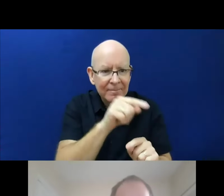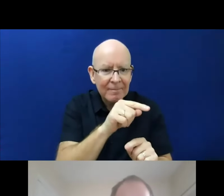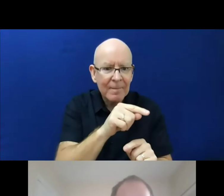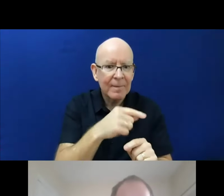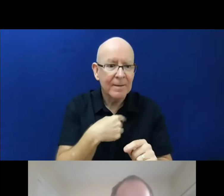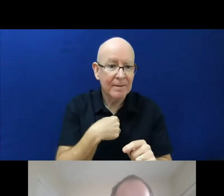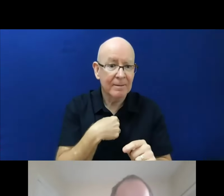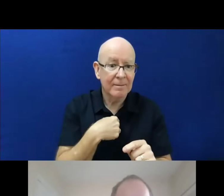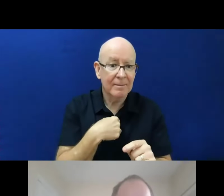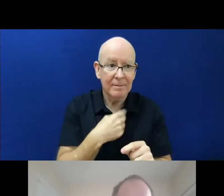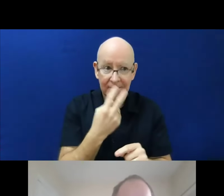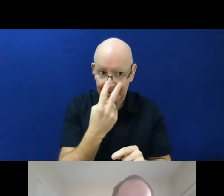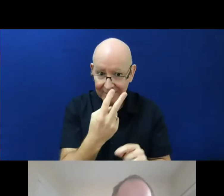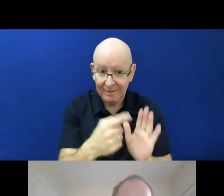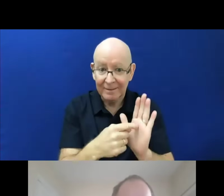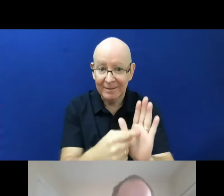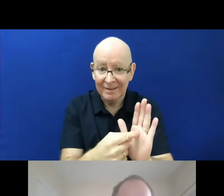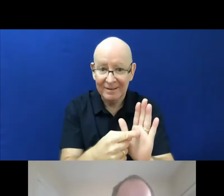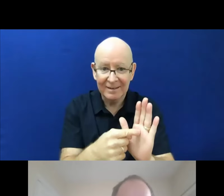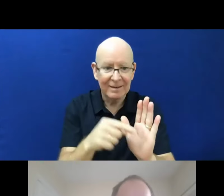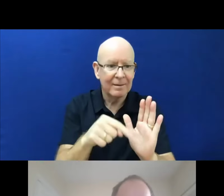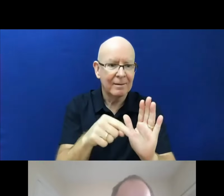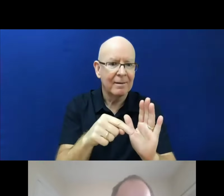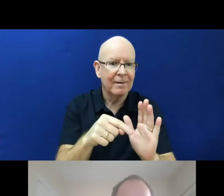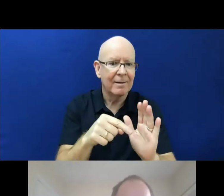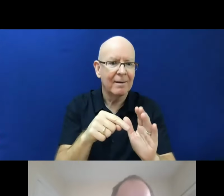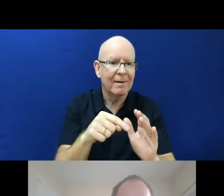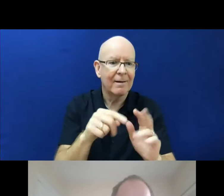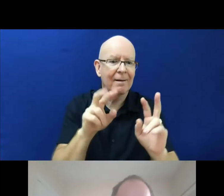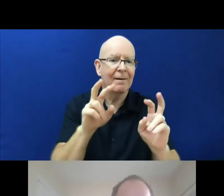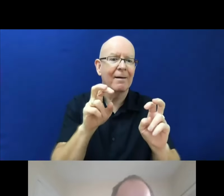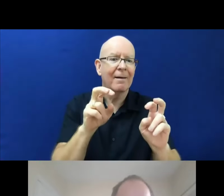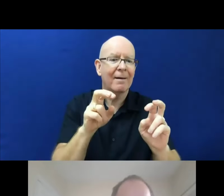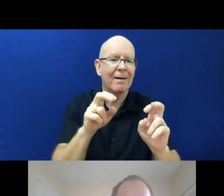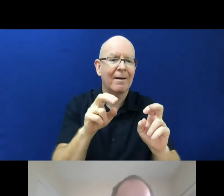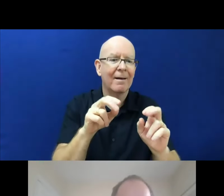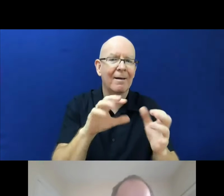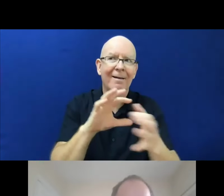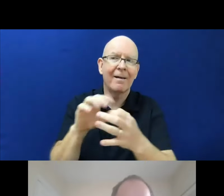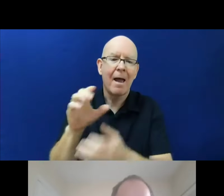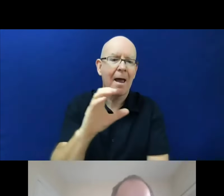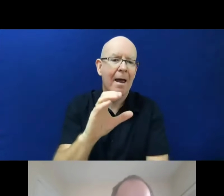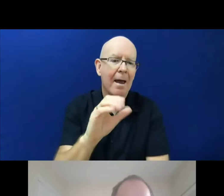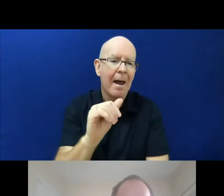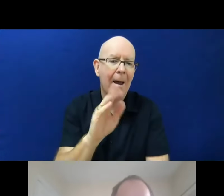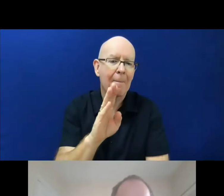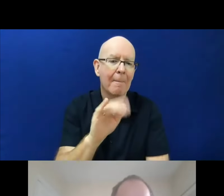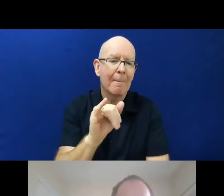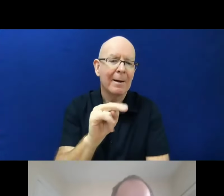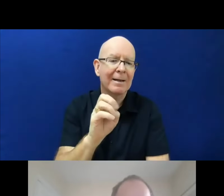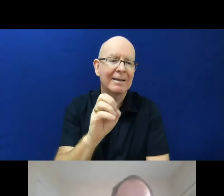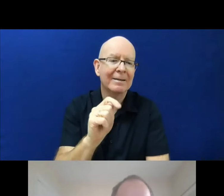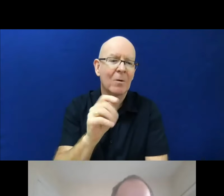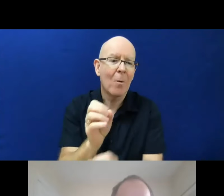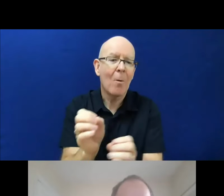Office in the UK is a ministry which cuts across all the big departments like